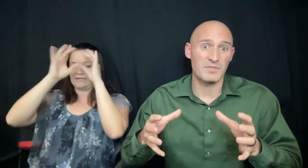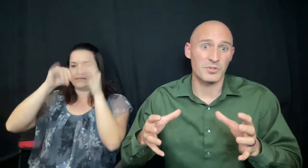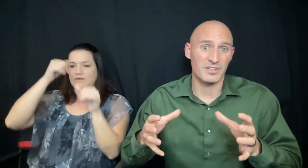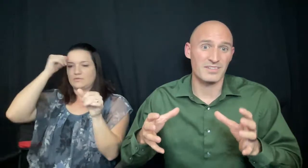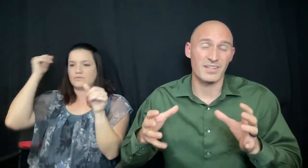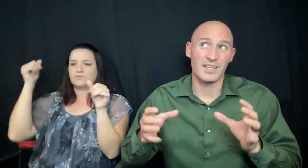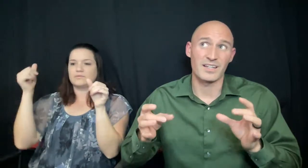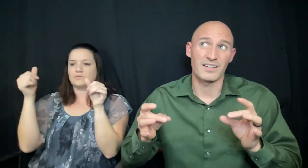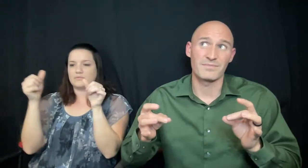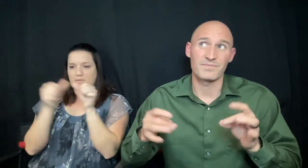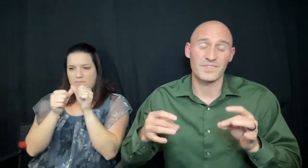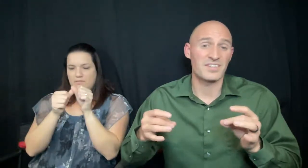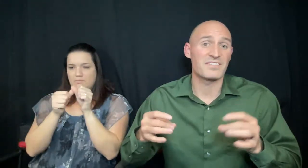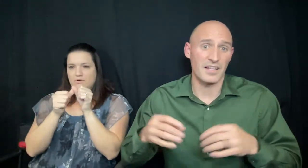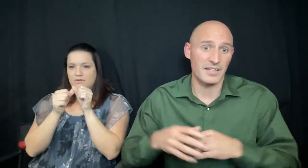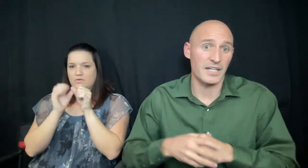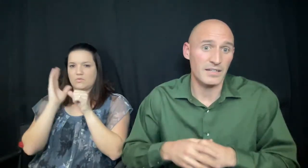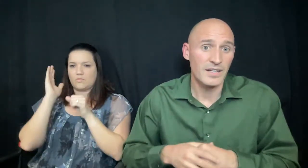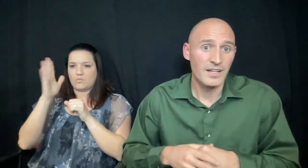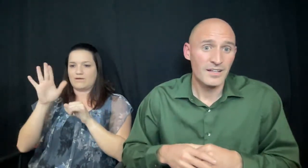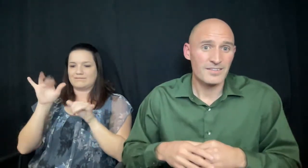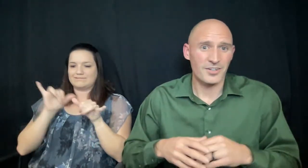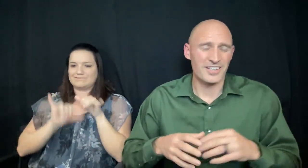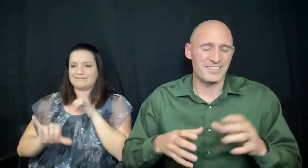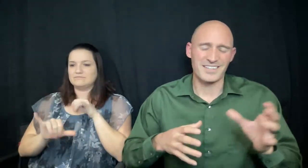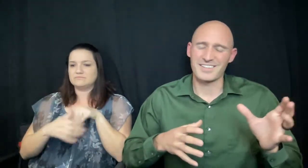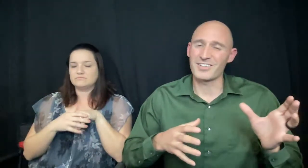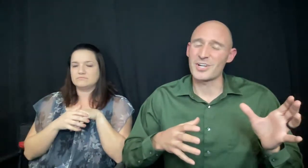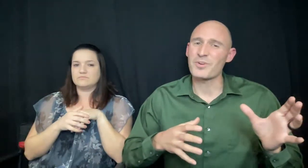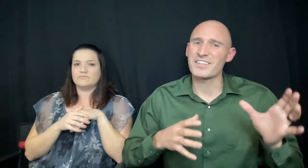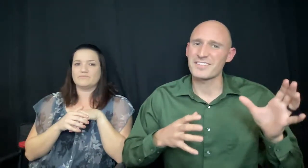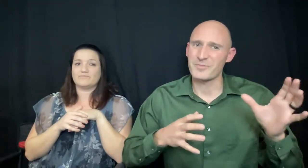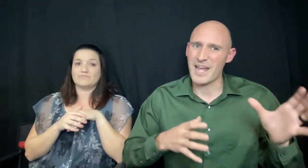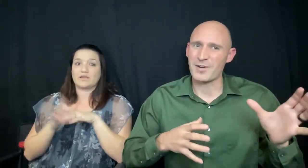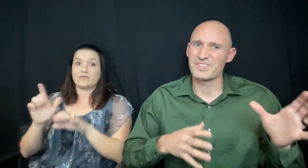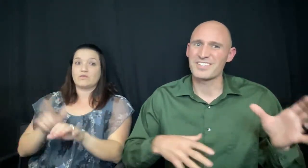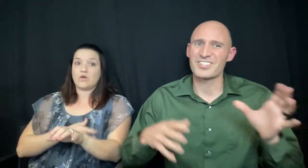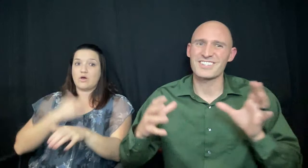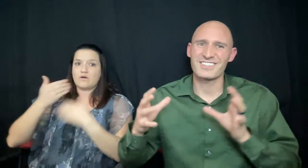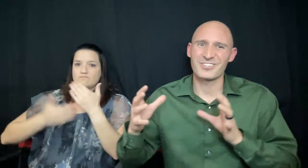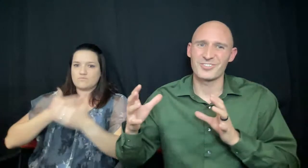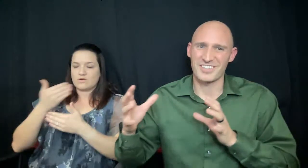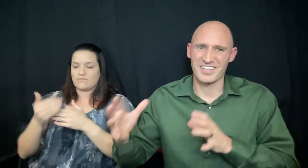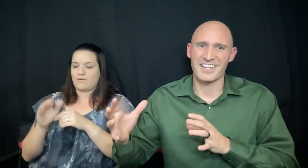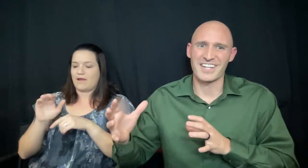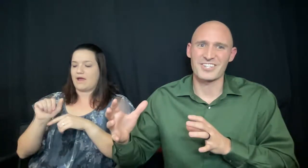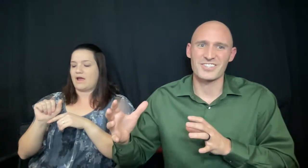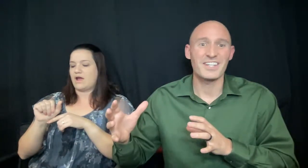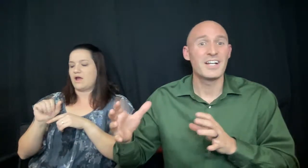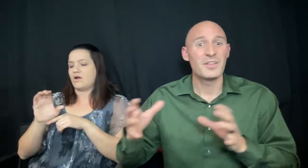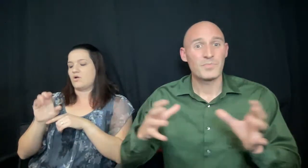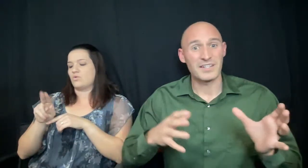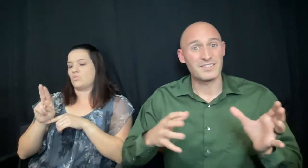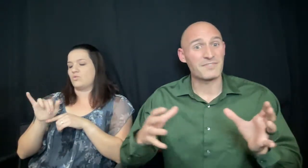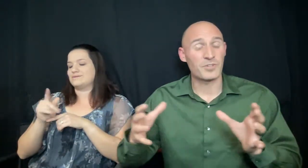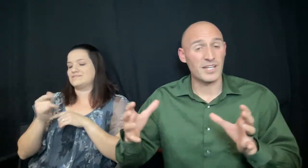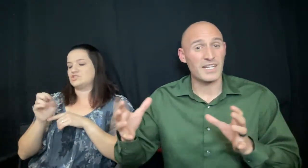more consolidated. So it's a long process from acquisition to consolidation, but just forgetting